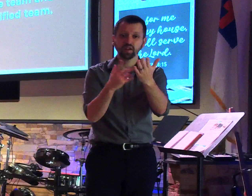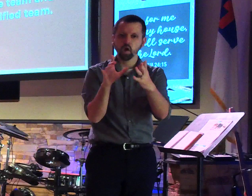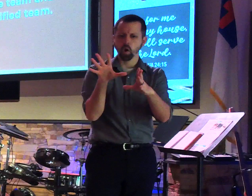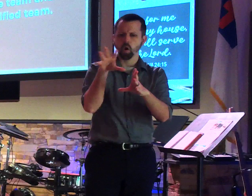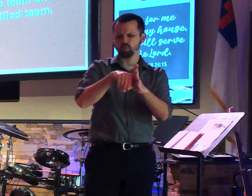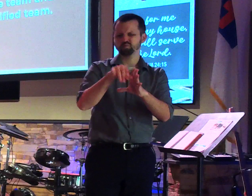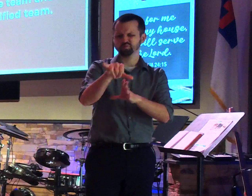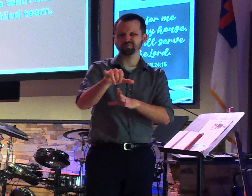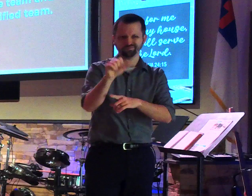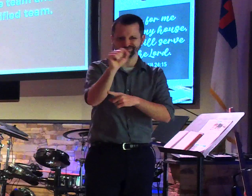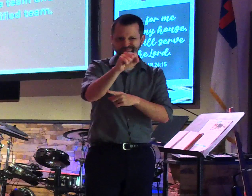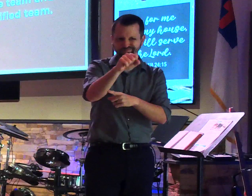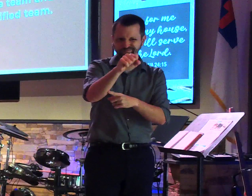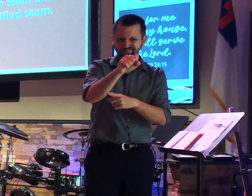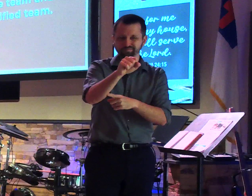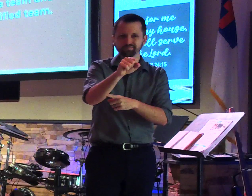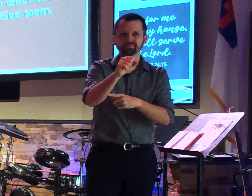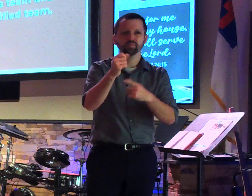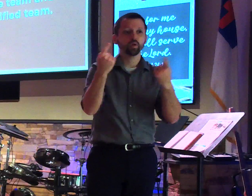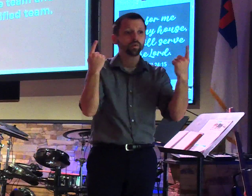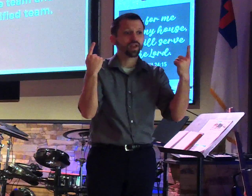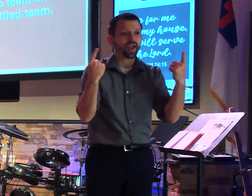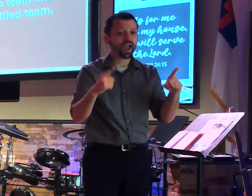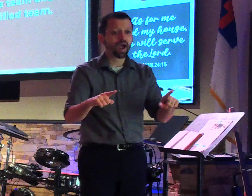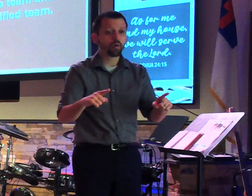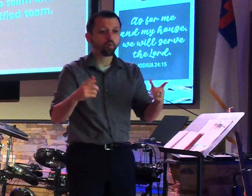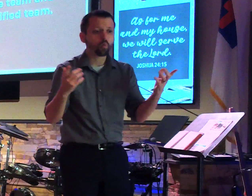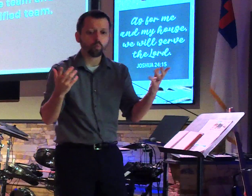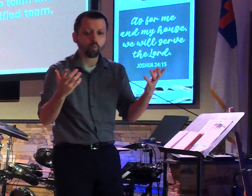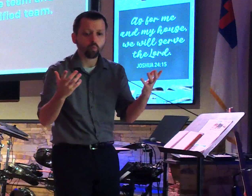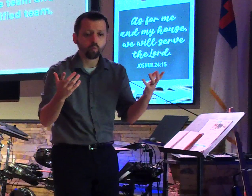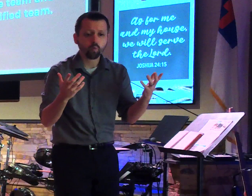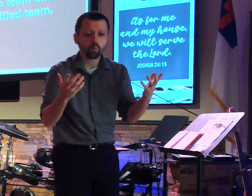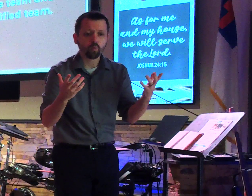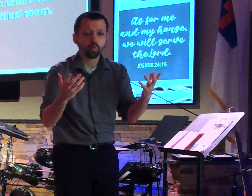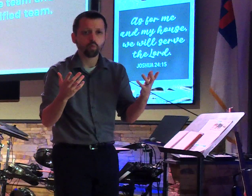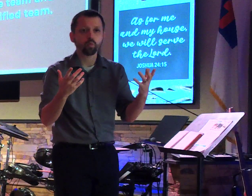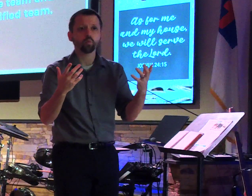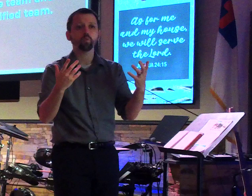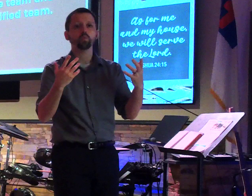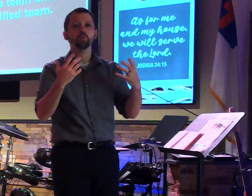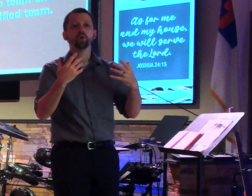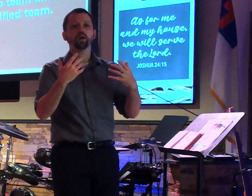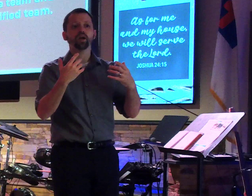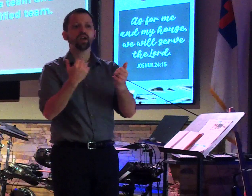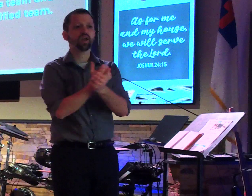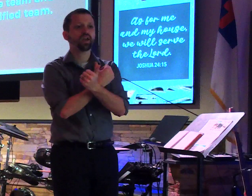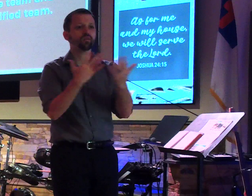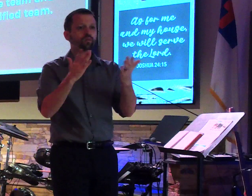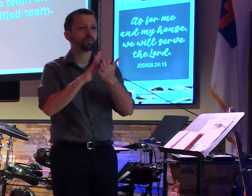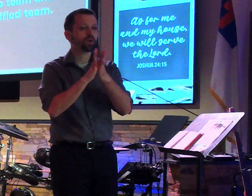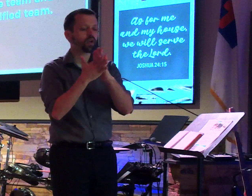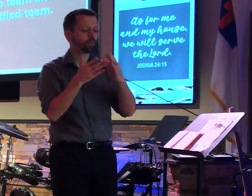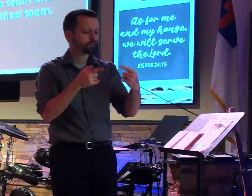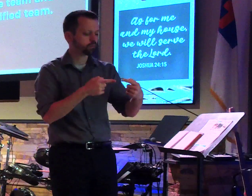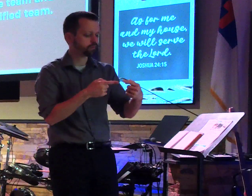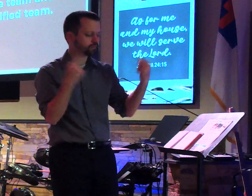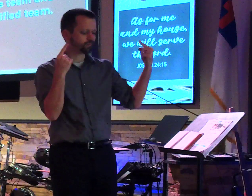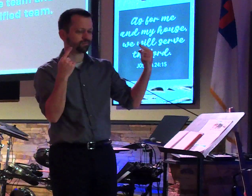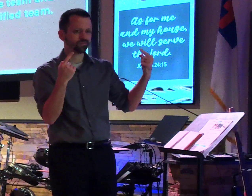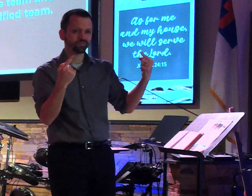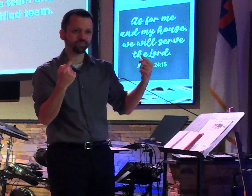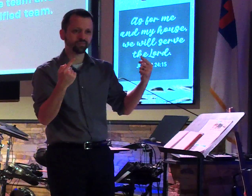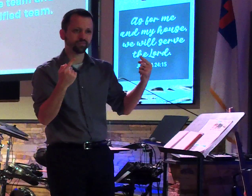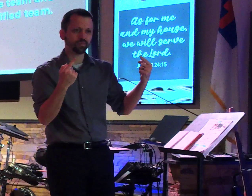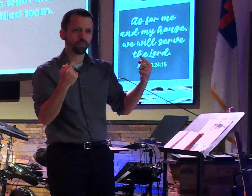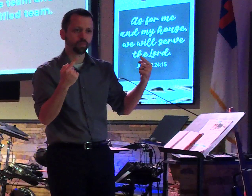it. And I think what happens is we make everything adversarial. You know, and we're not on